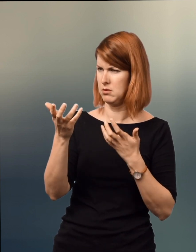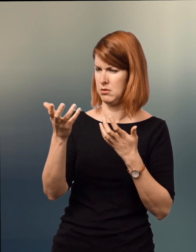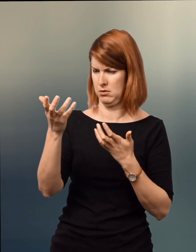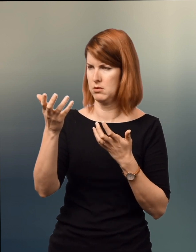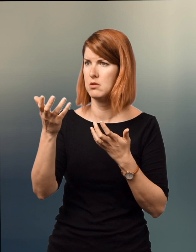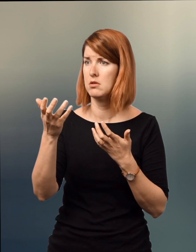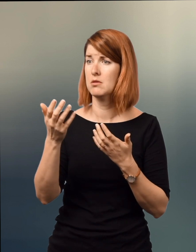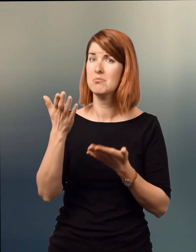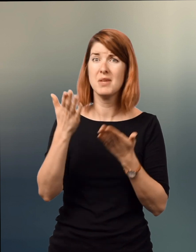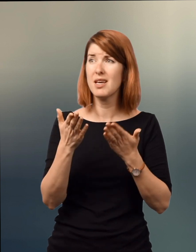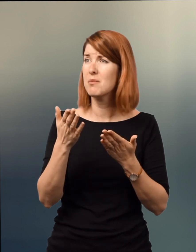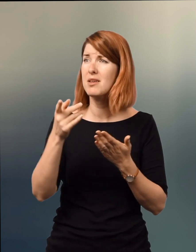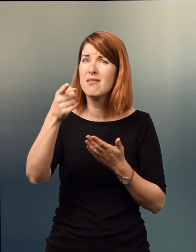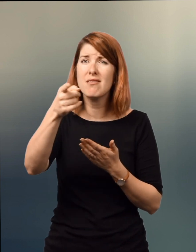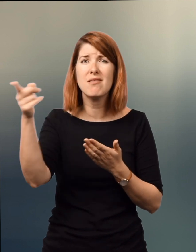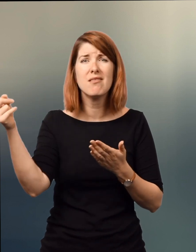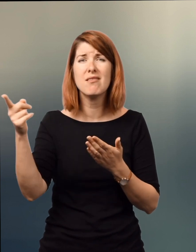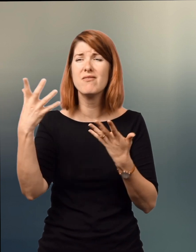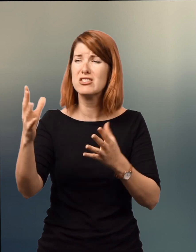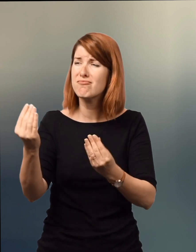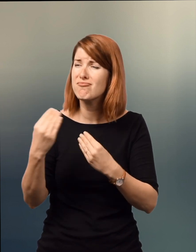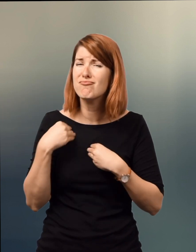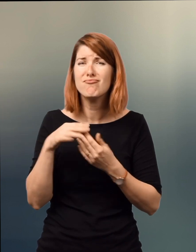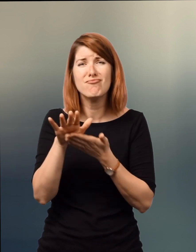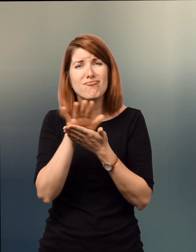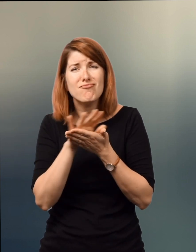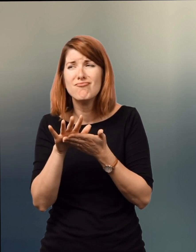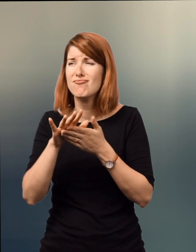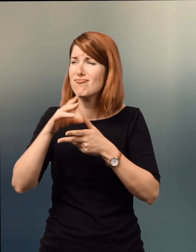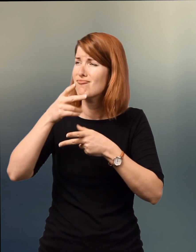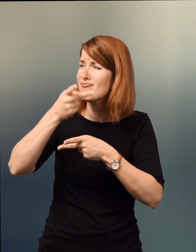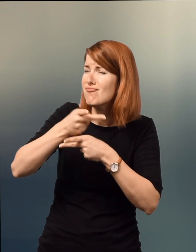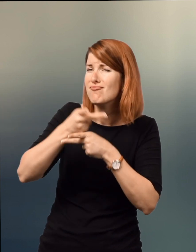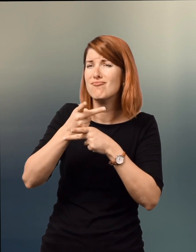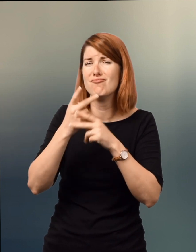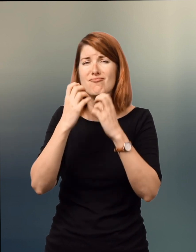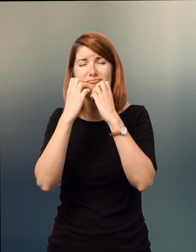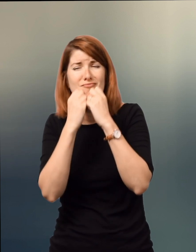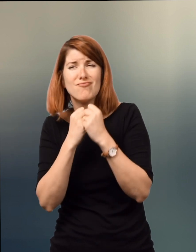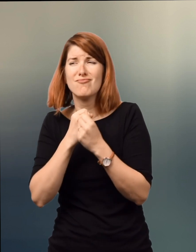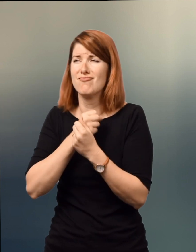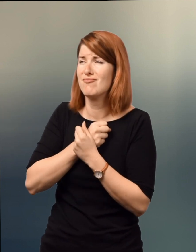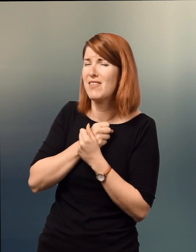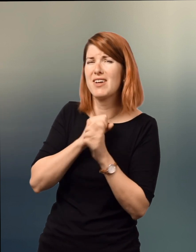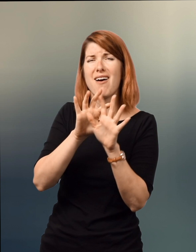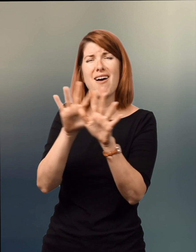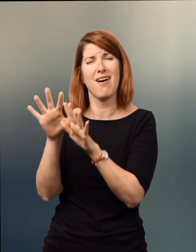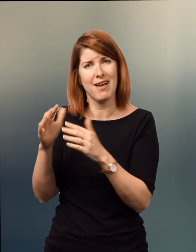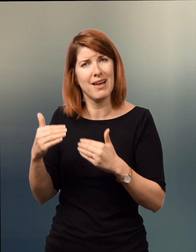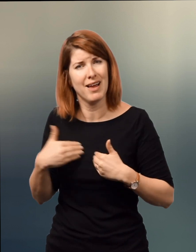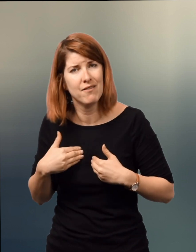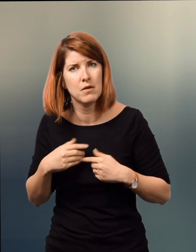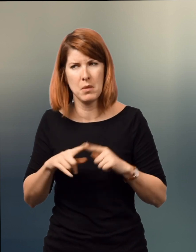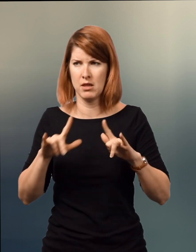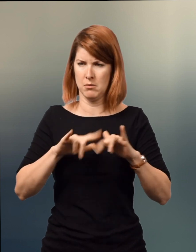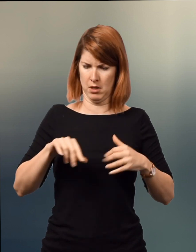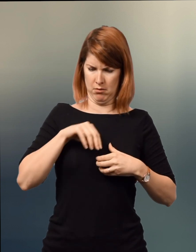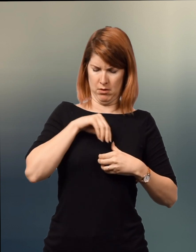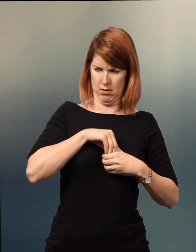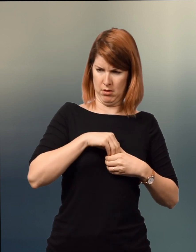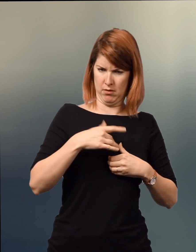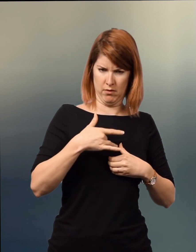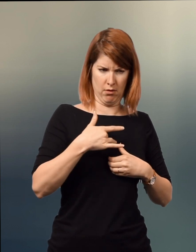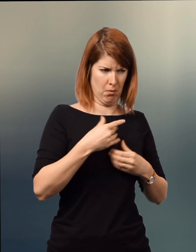and nicer, more competent caregivers, the child still feels an unimaginable loss that no one else around them